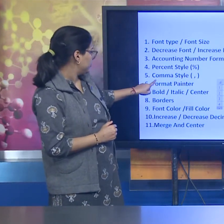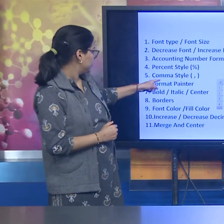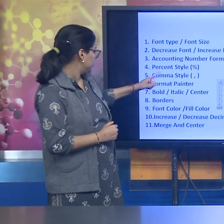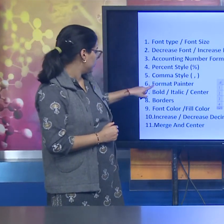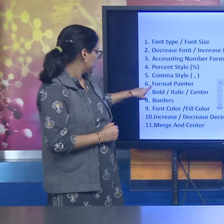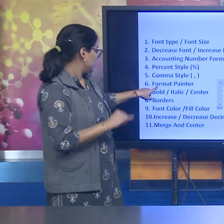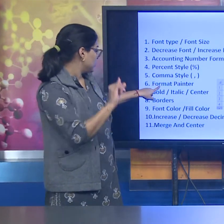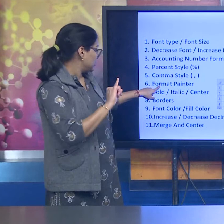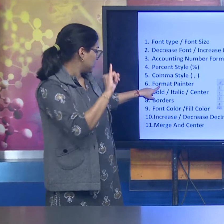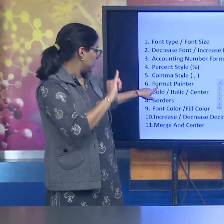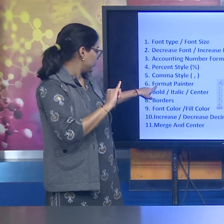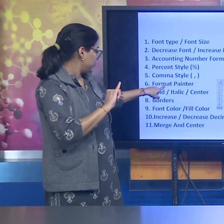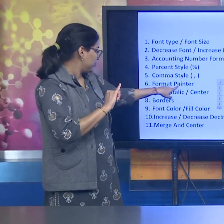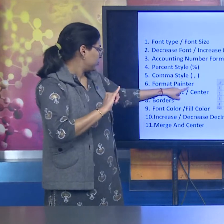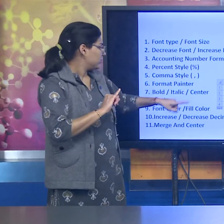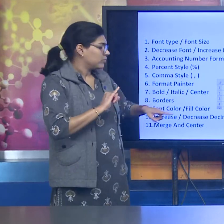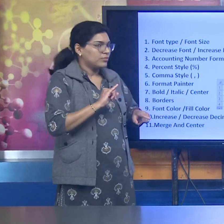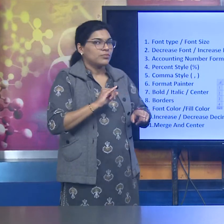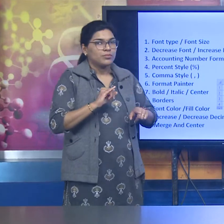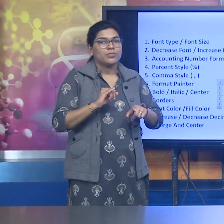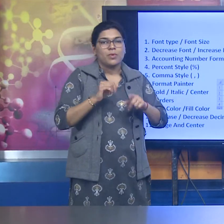Seventh point,